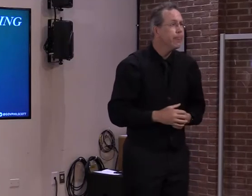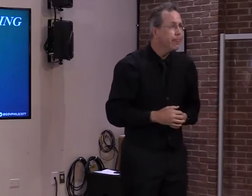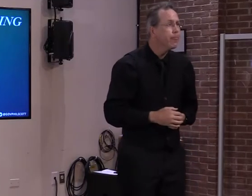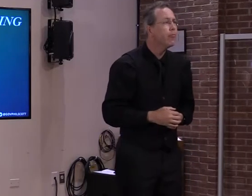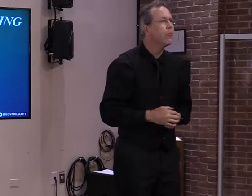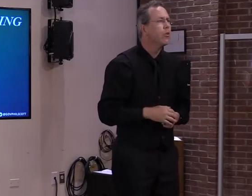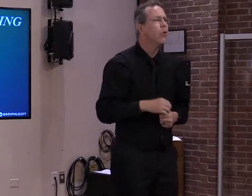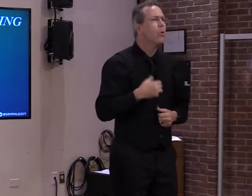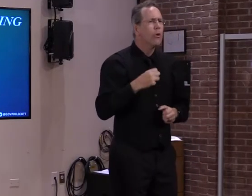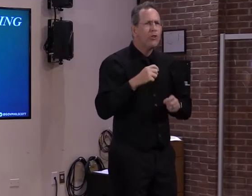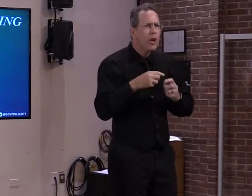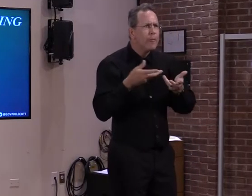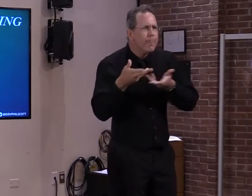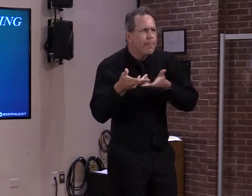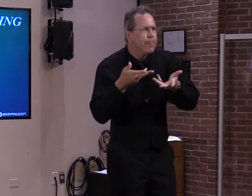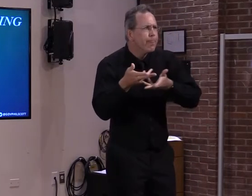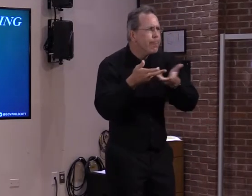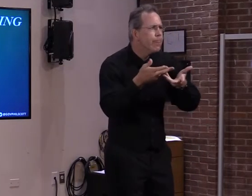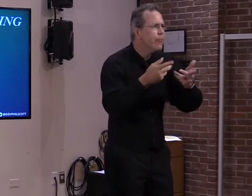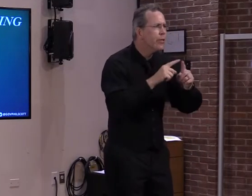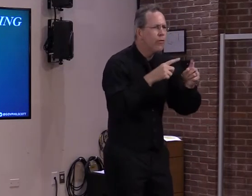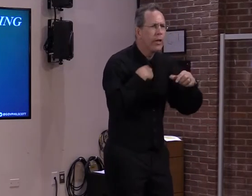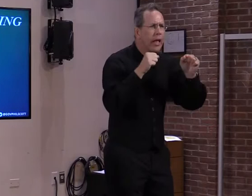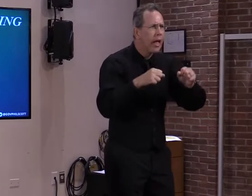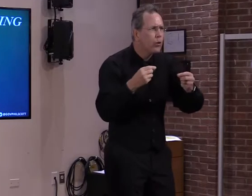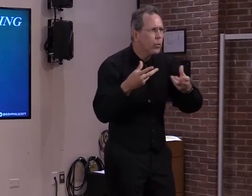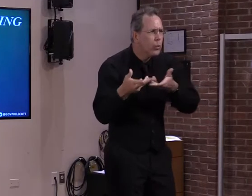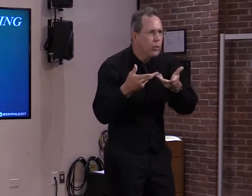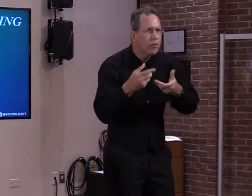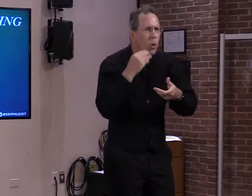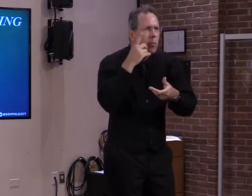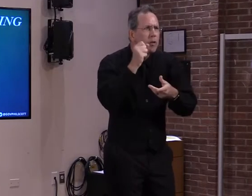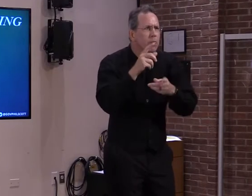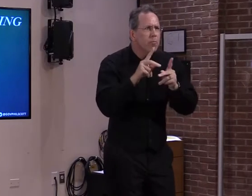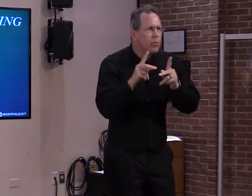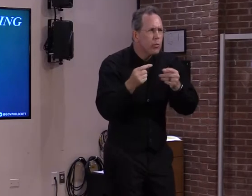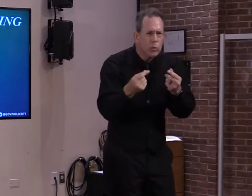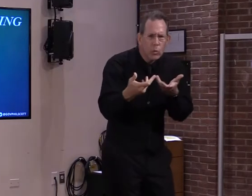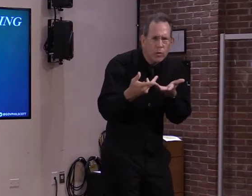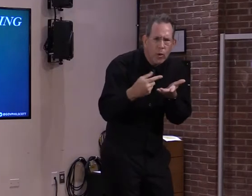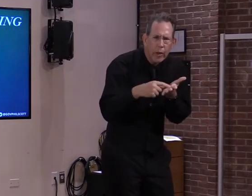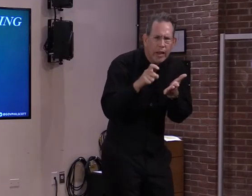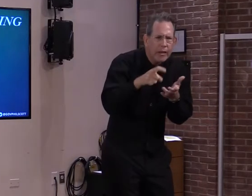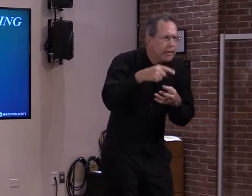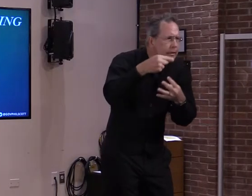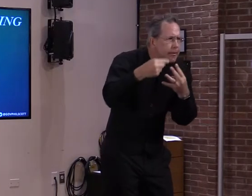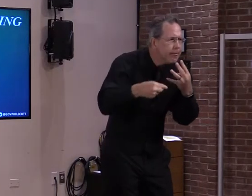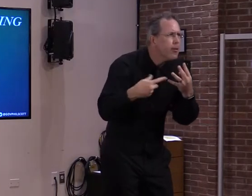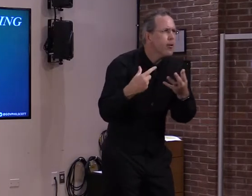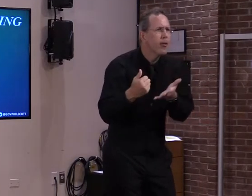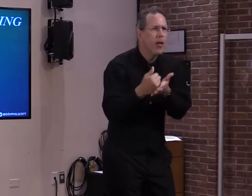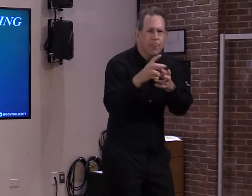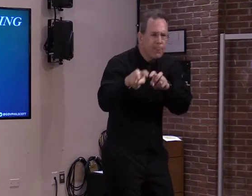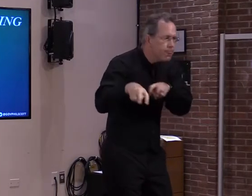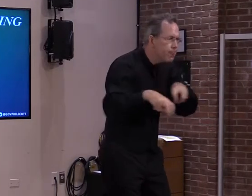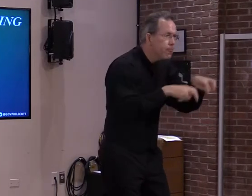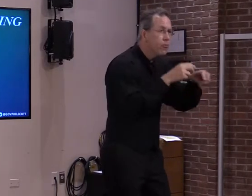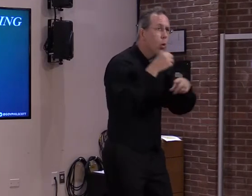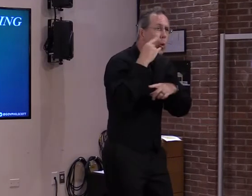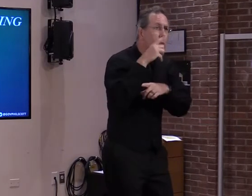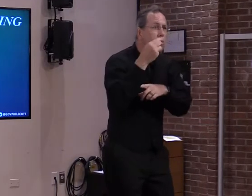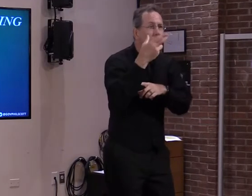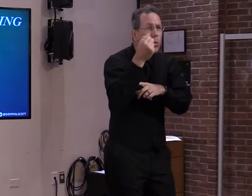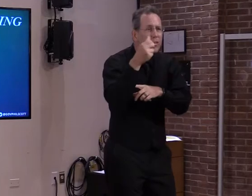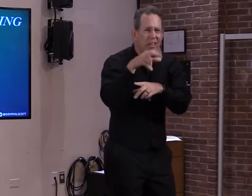homeless households by operating an expanded hotel-motel program in fiscal 2022, bringing